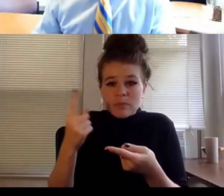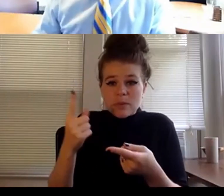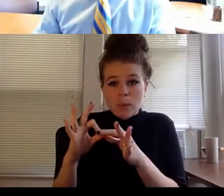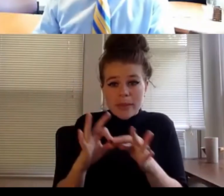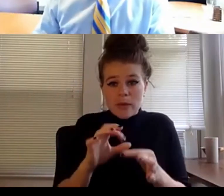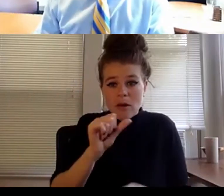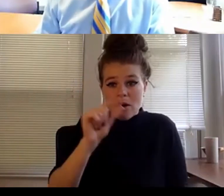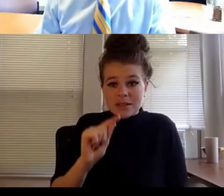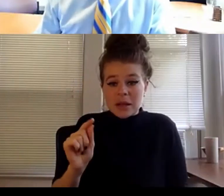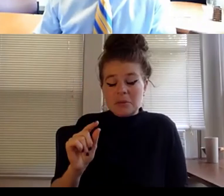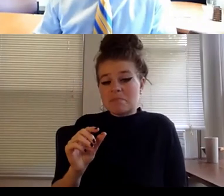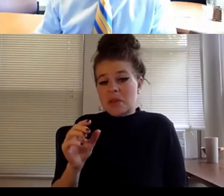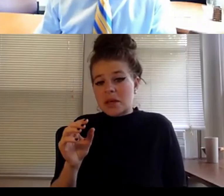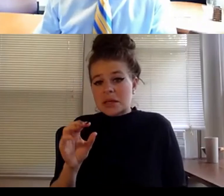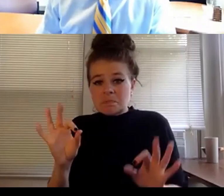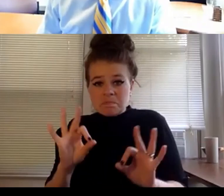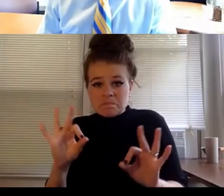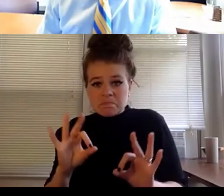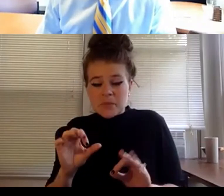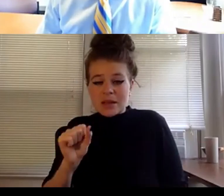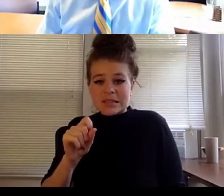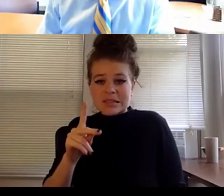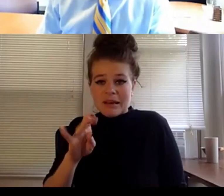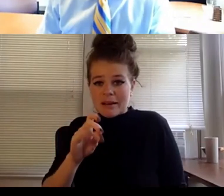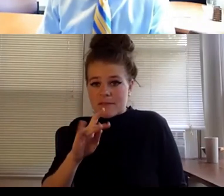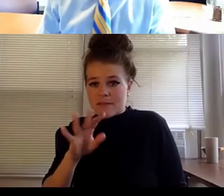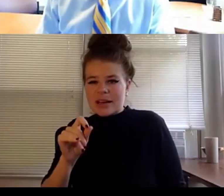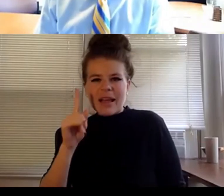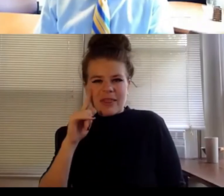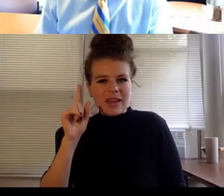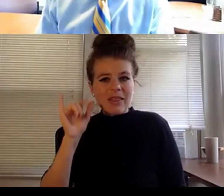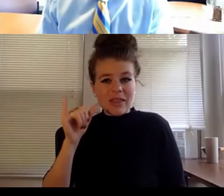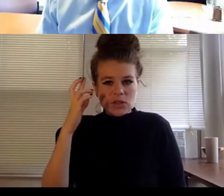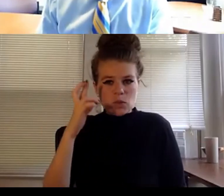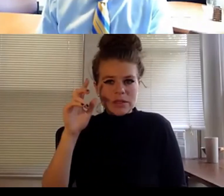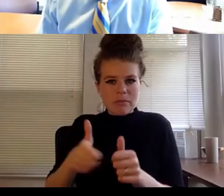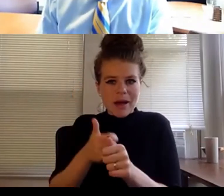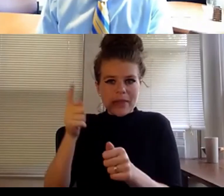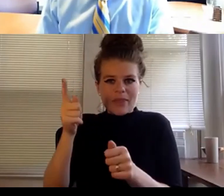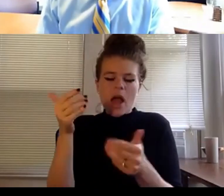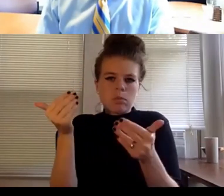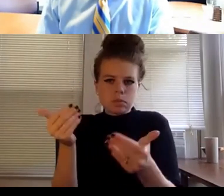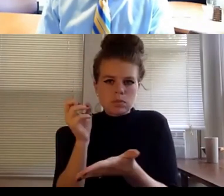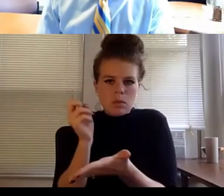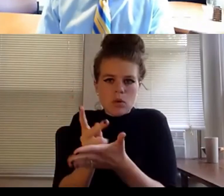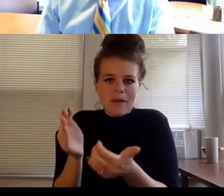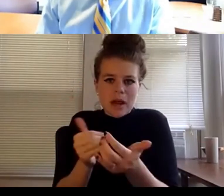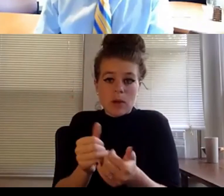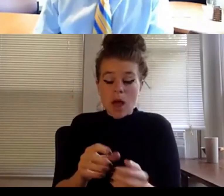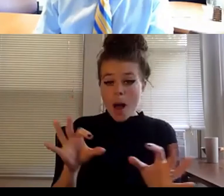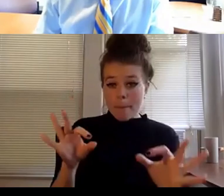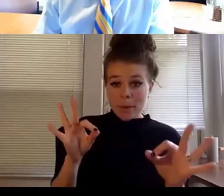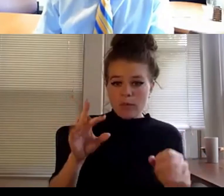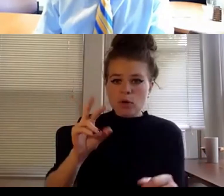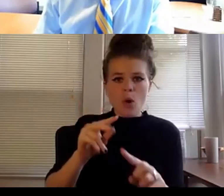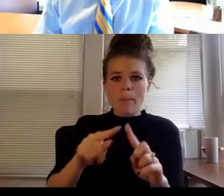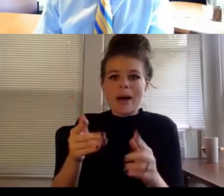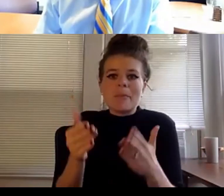minimal side effects, I think that's likely the reason they approved the drug. But definitely,